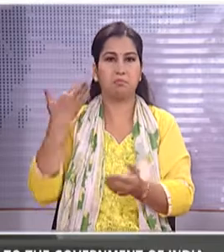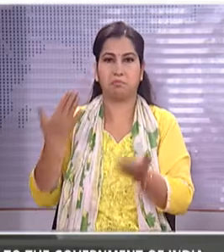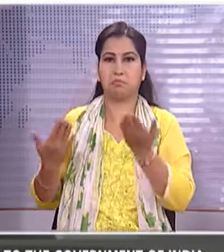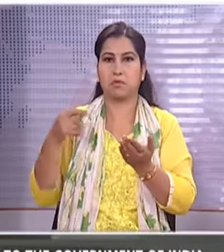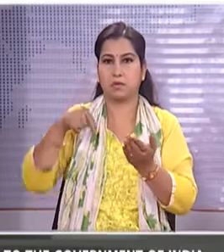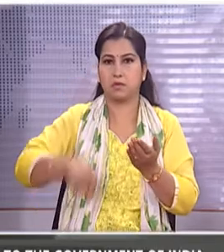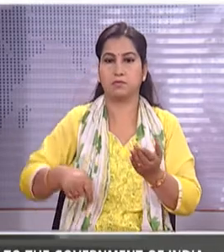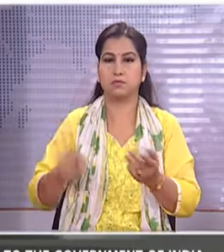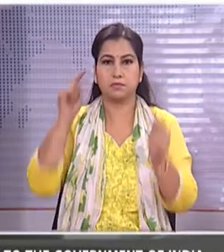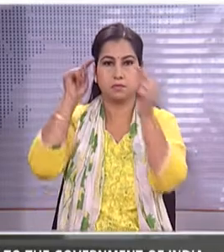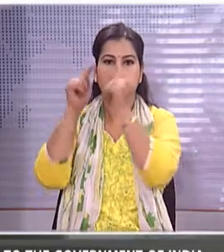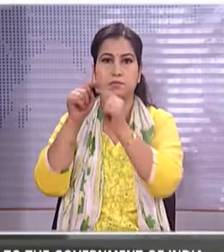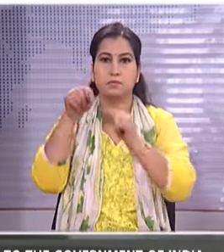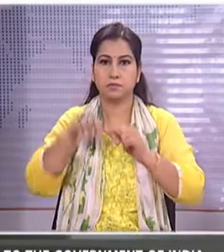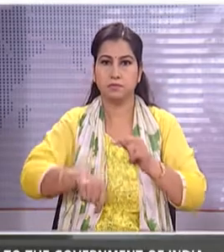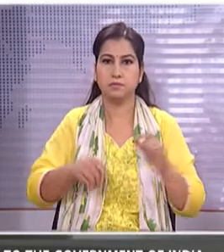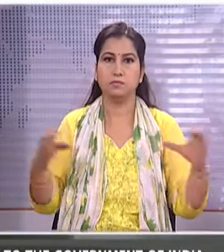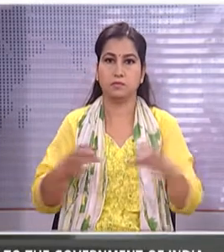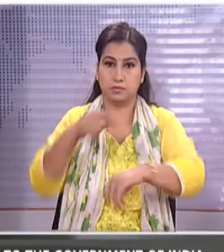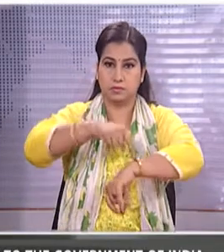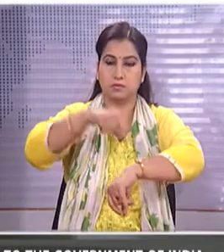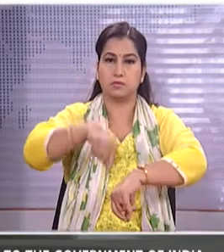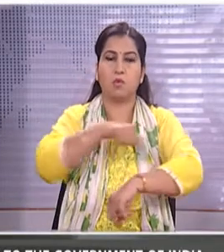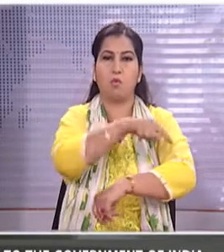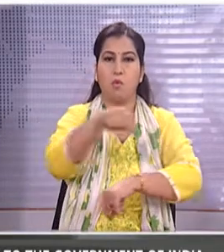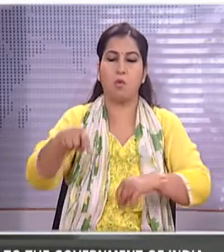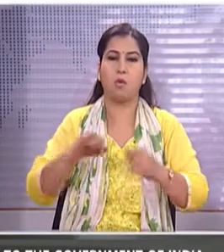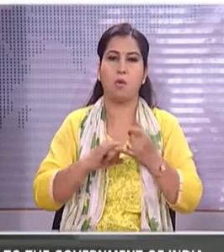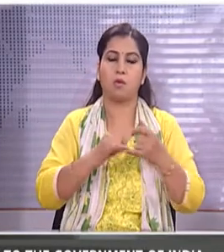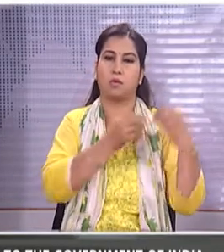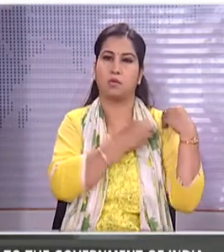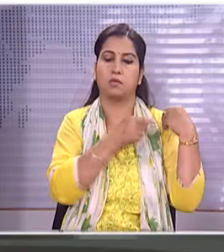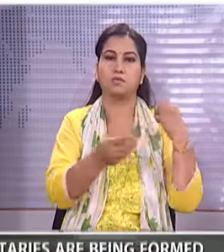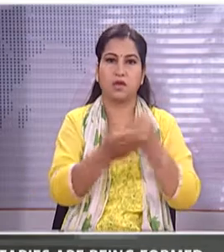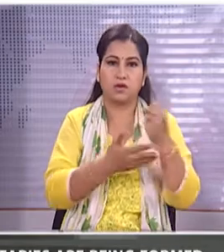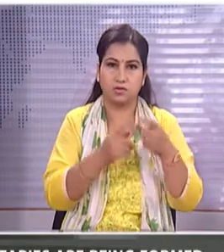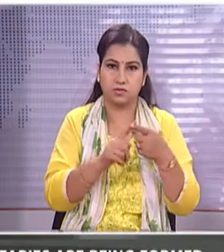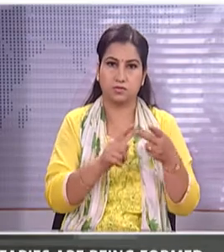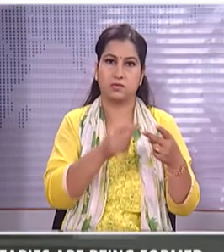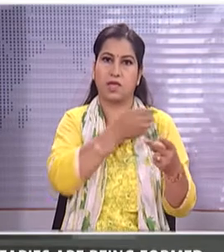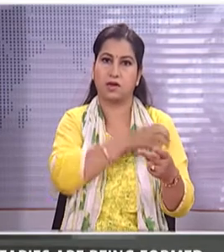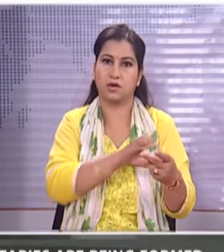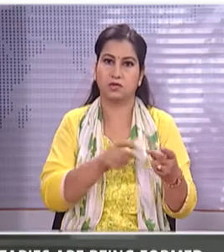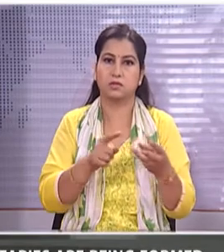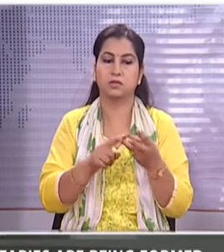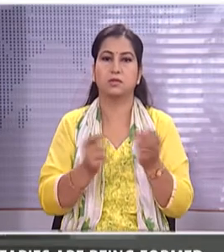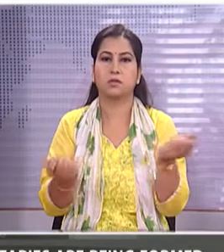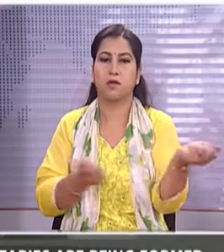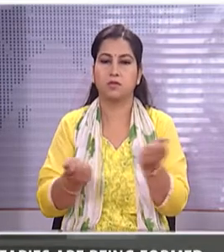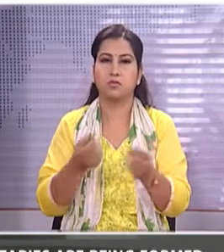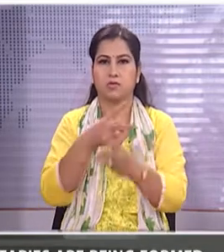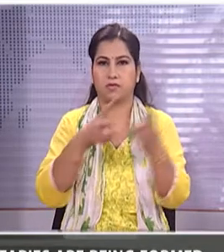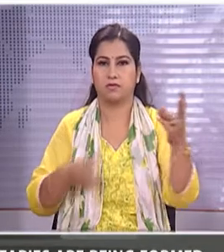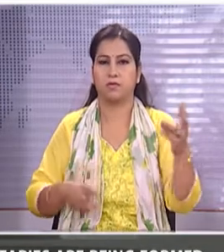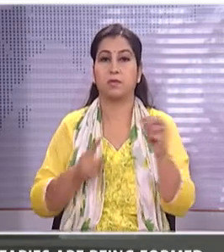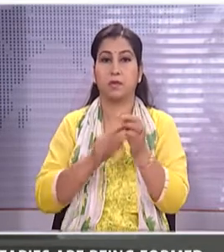worked on specific themes, the focus of the groups this time will be on sectors such as agriculture, energy, transport, etc. The Prime